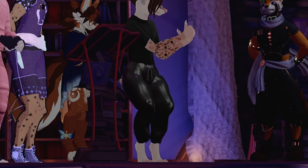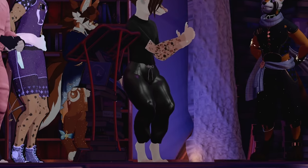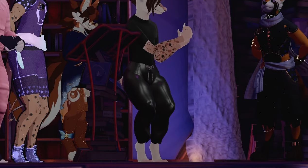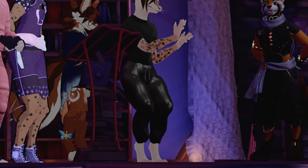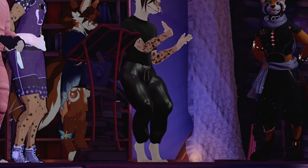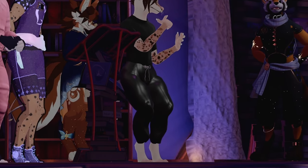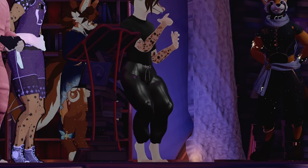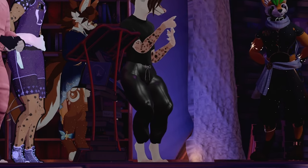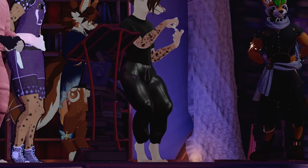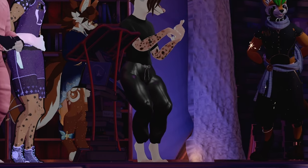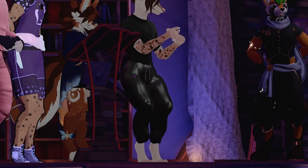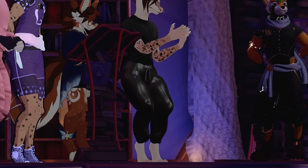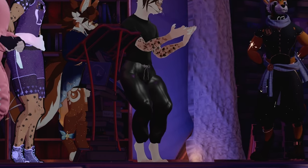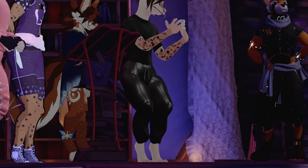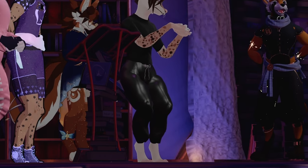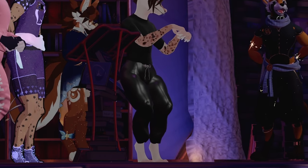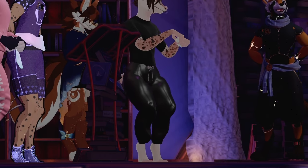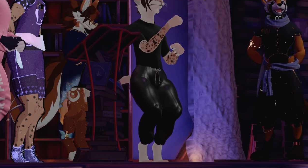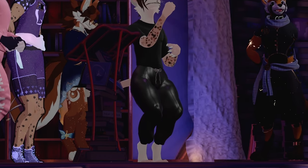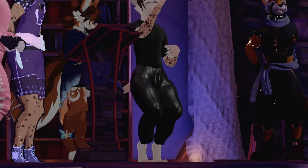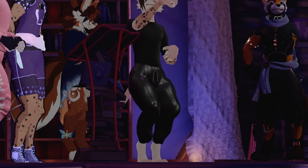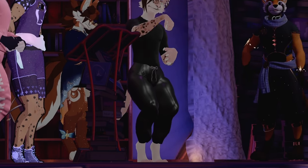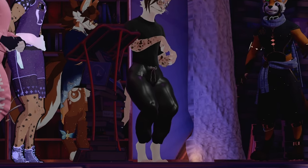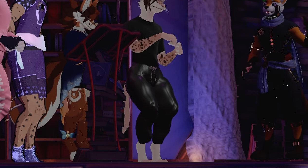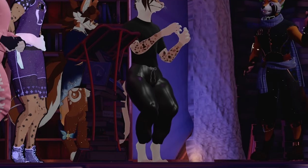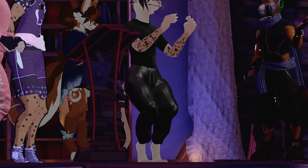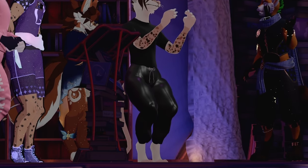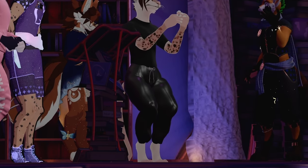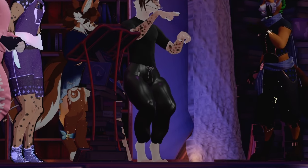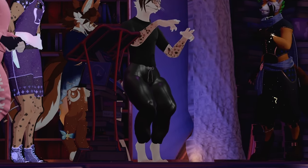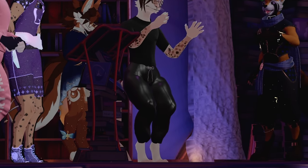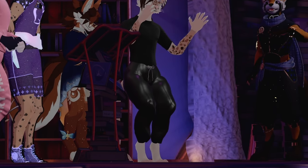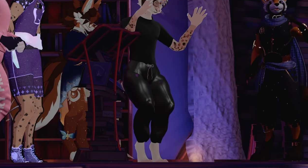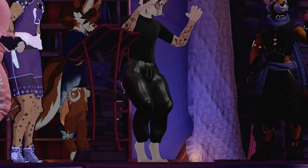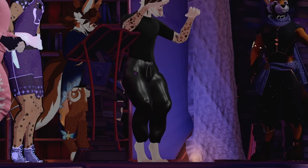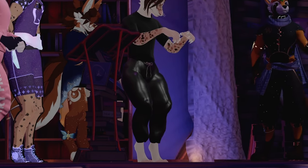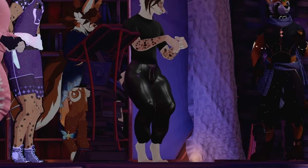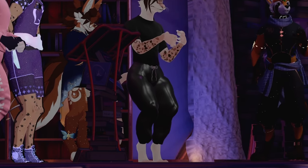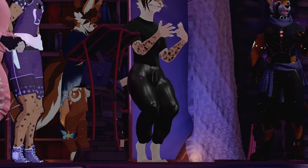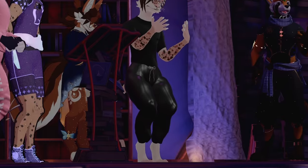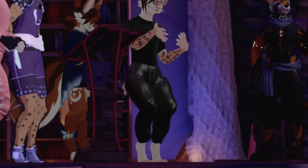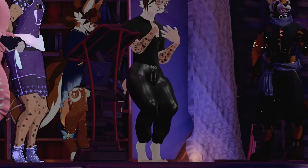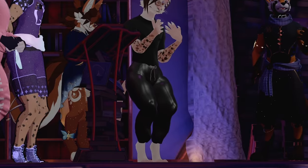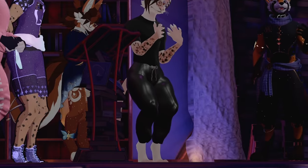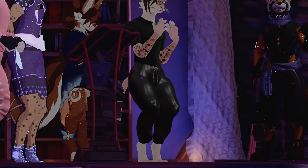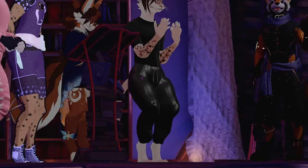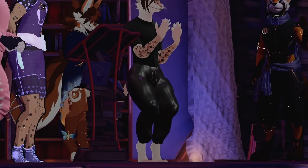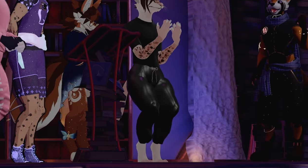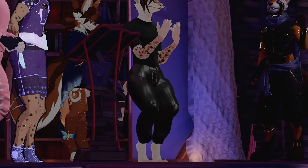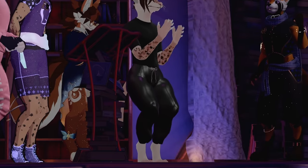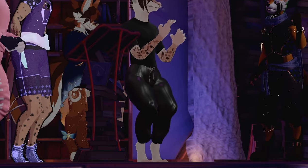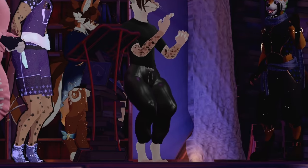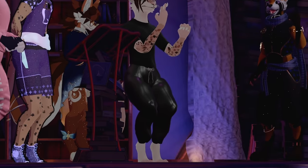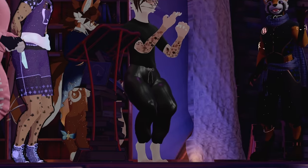Yes. More the merrier. Have them join the Discord link as well. Again, we have our